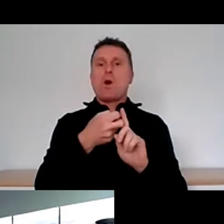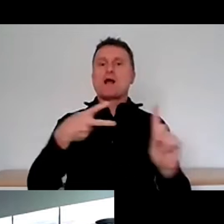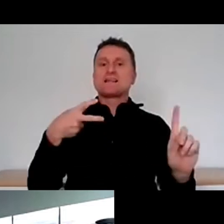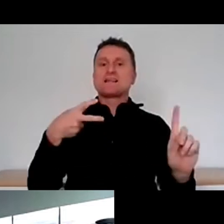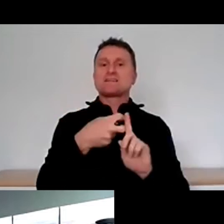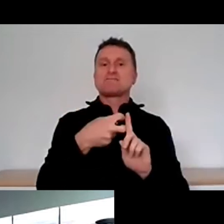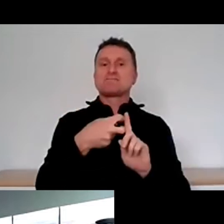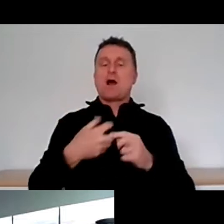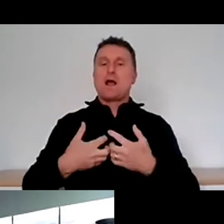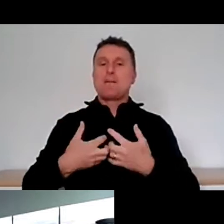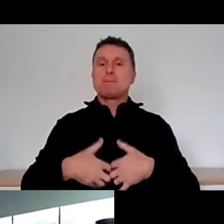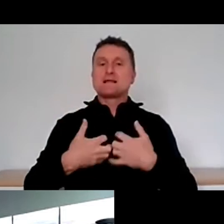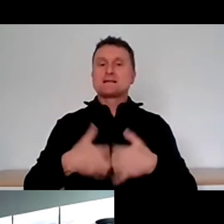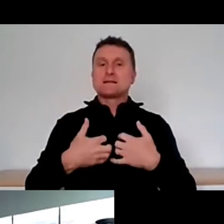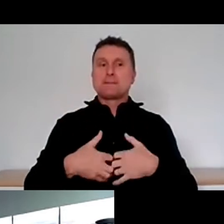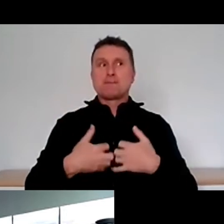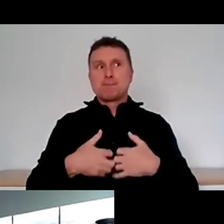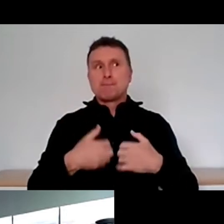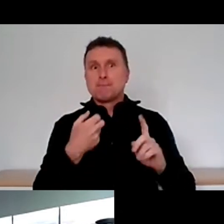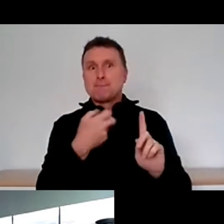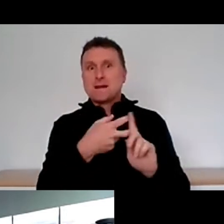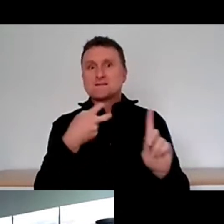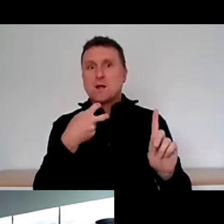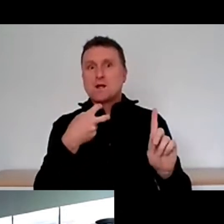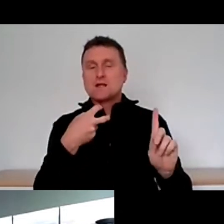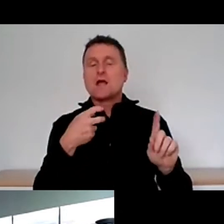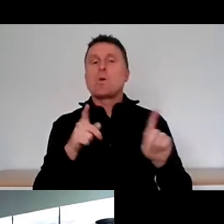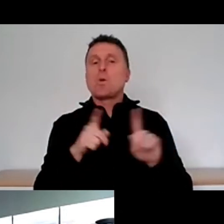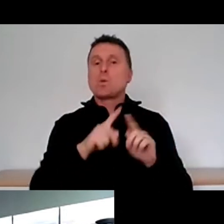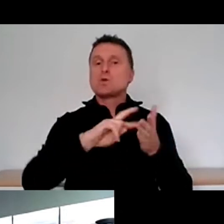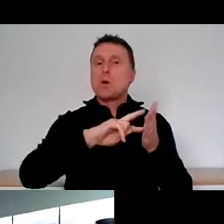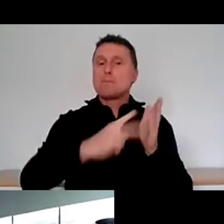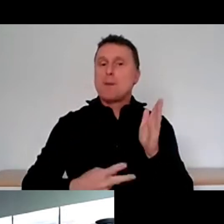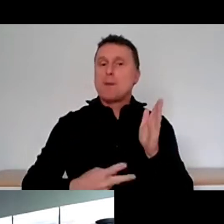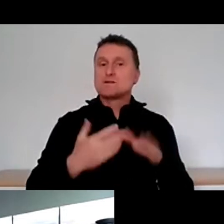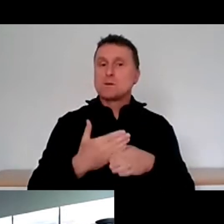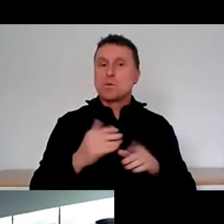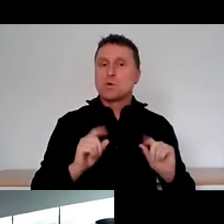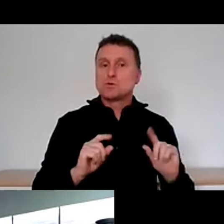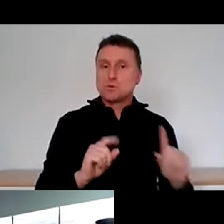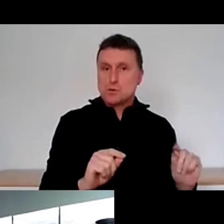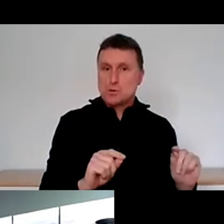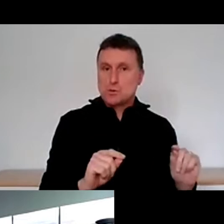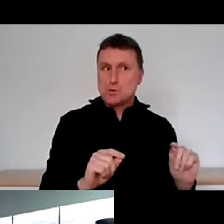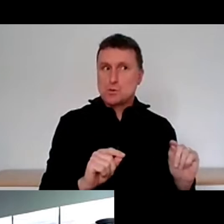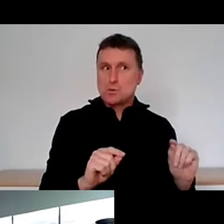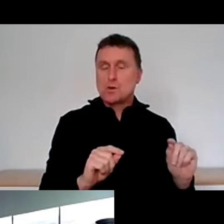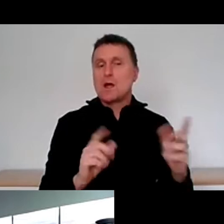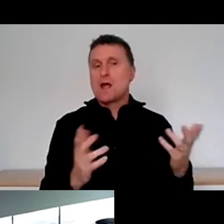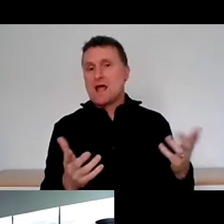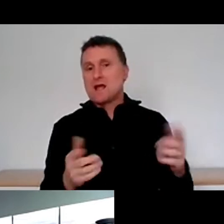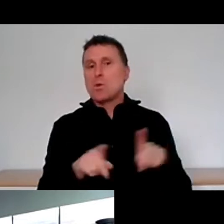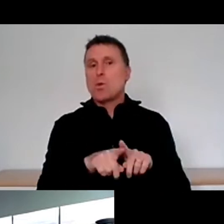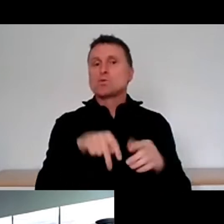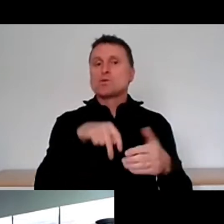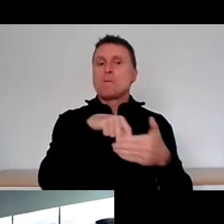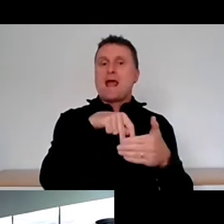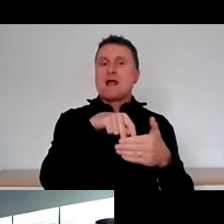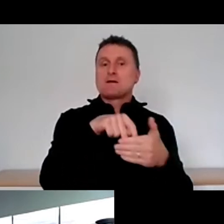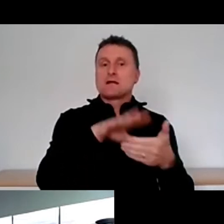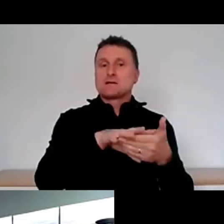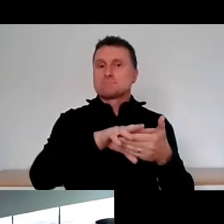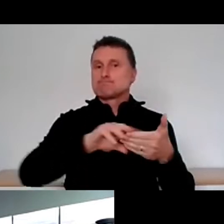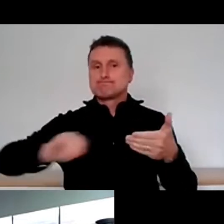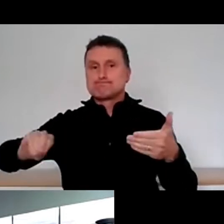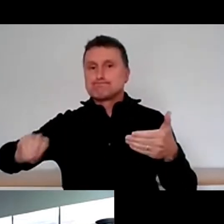policy work, and then remove them. And for that reason, the barriers have continued, new barriers